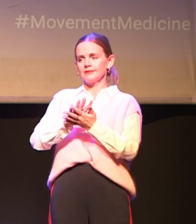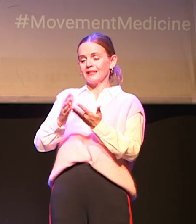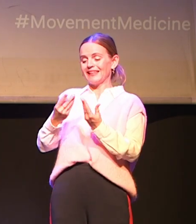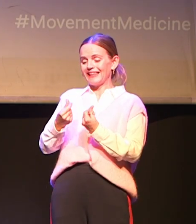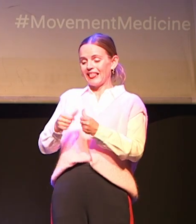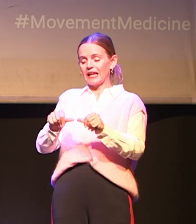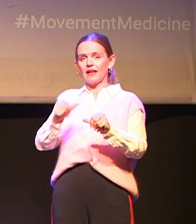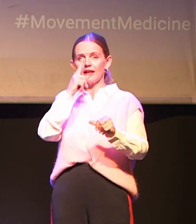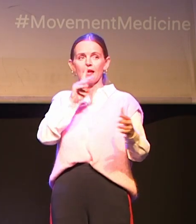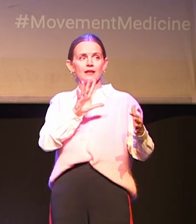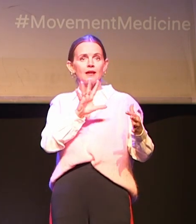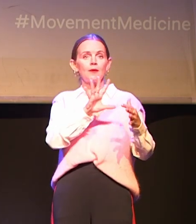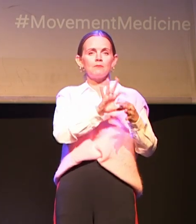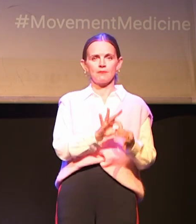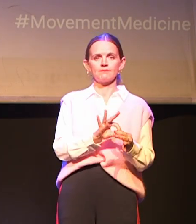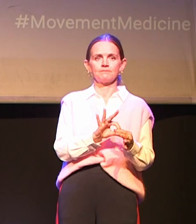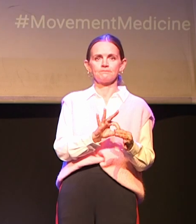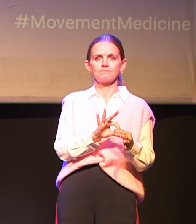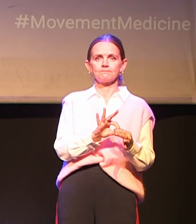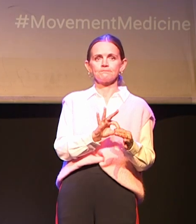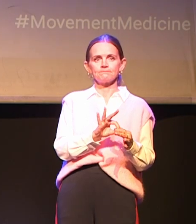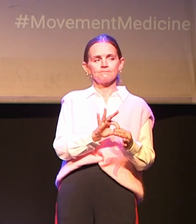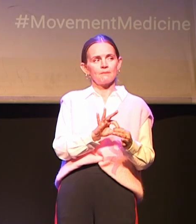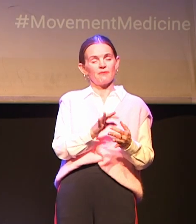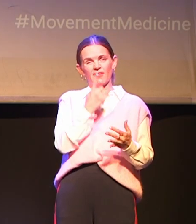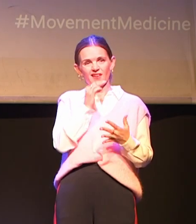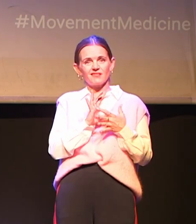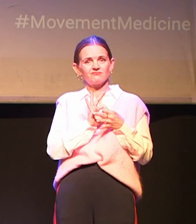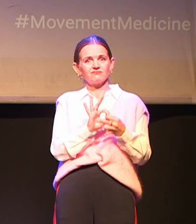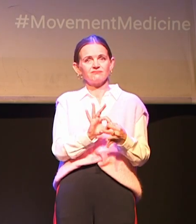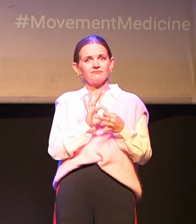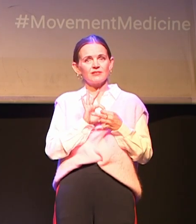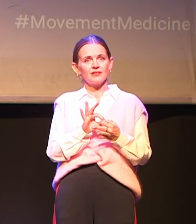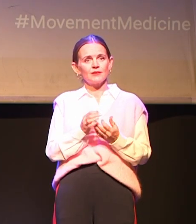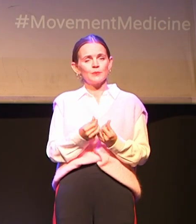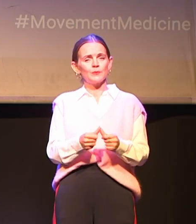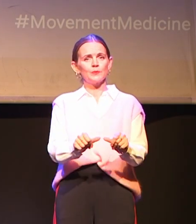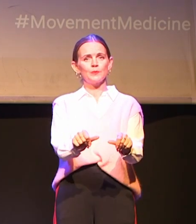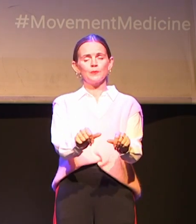that relationship, that capacity for relationship. Um,